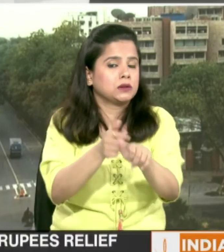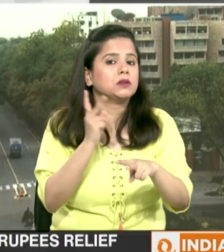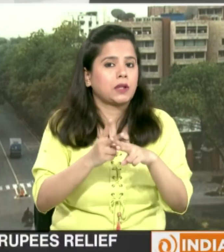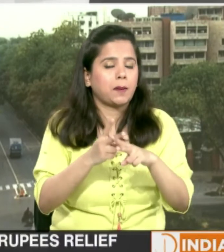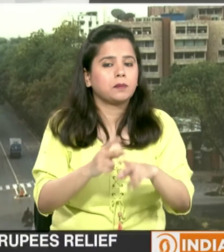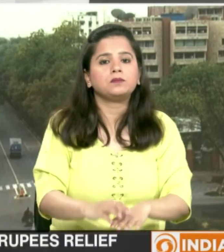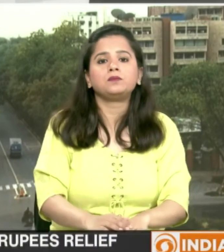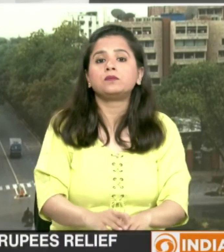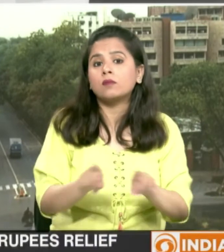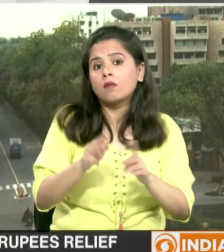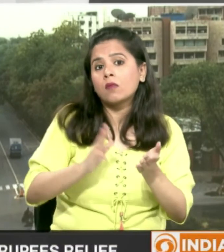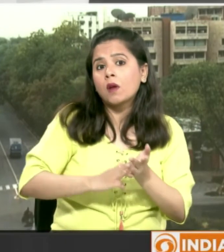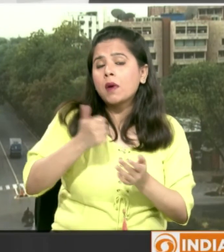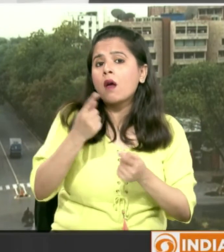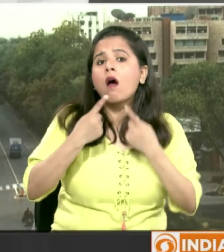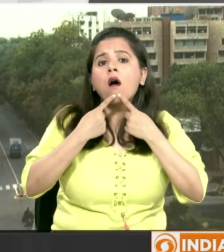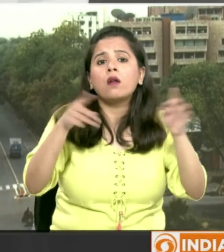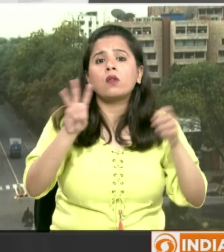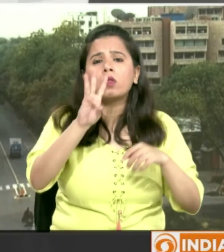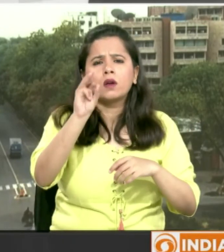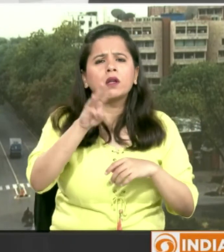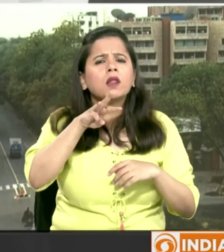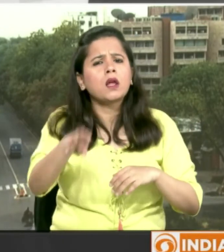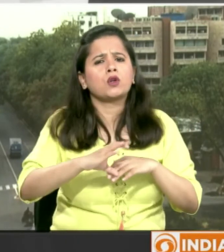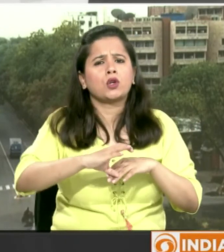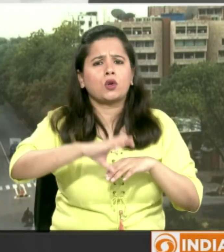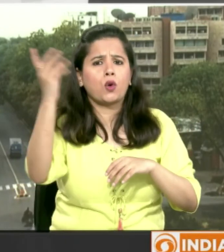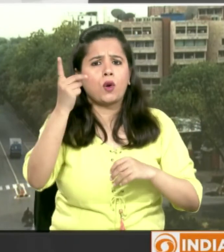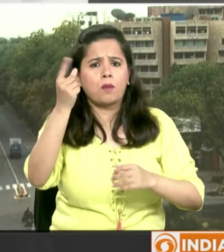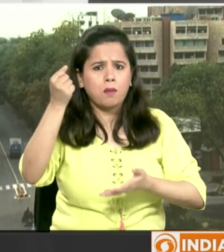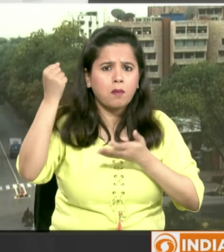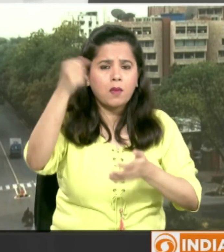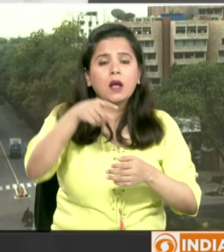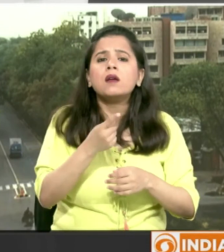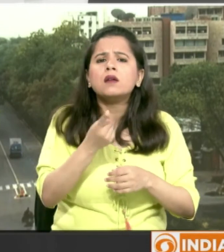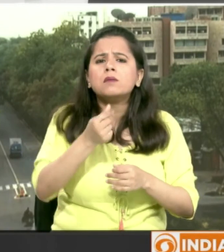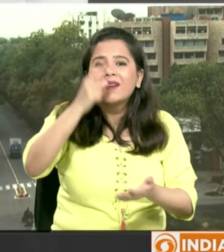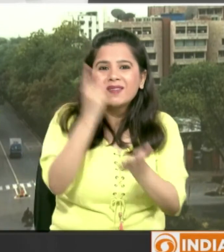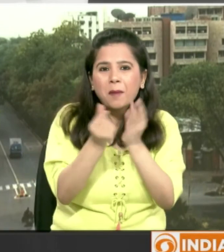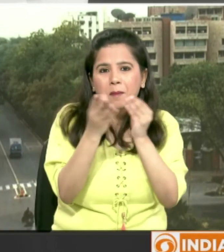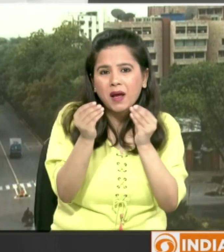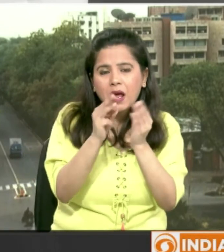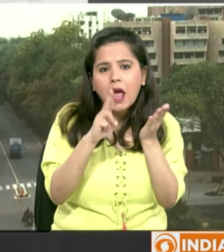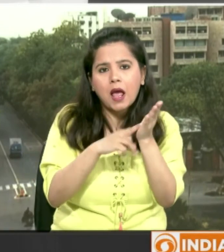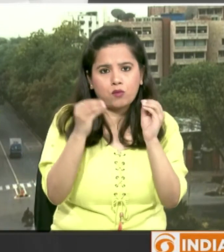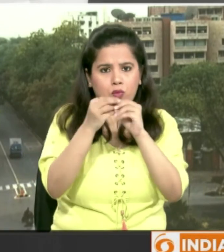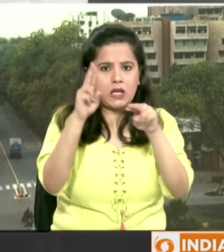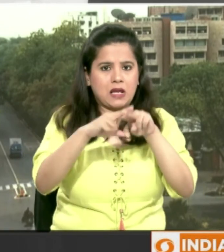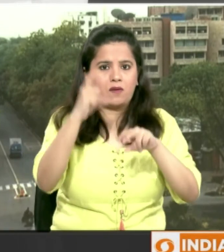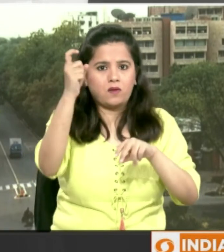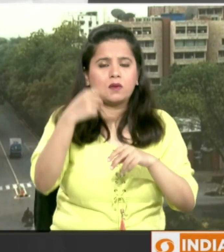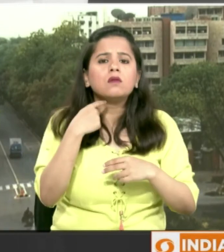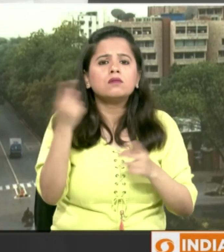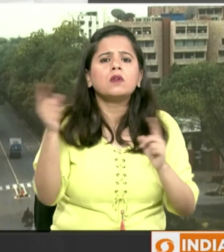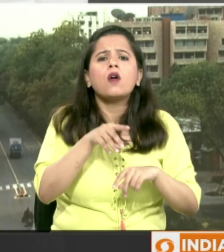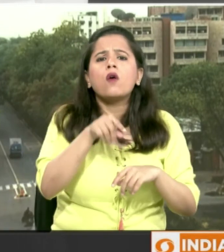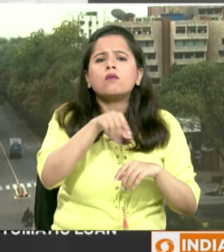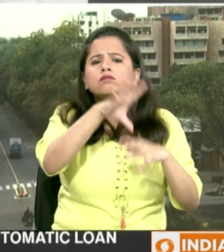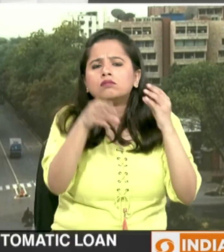The minister also announced a 30,000 crore rupees special liquidity scheme for the NBFCs, in addition to an amount